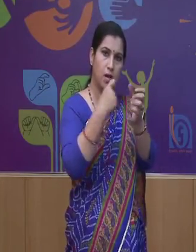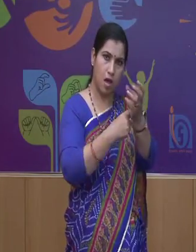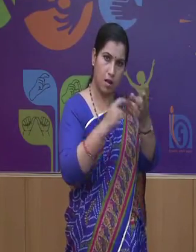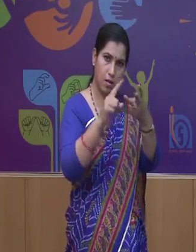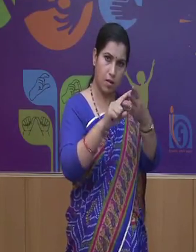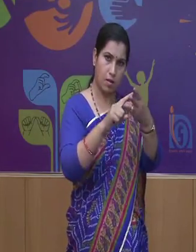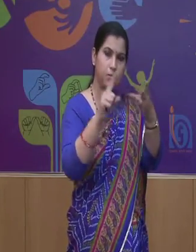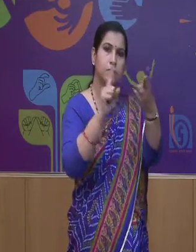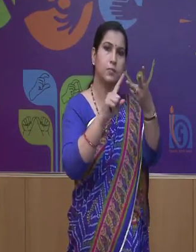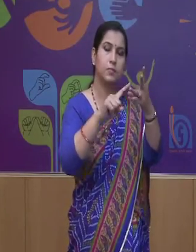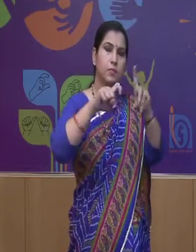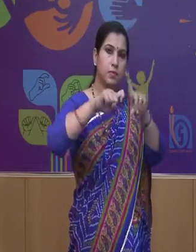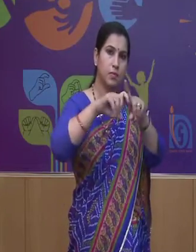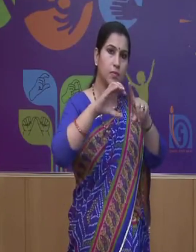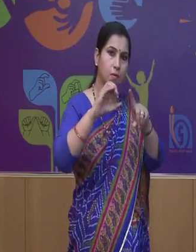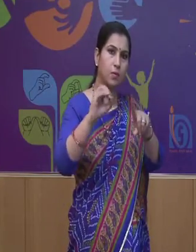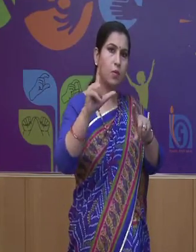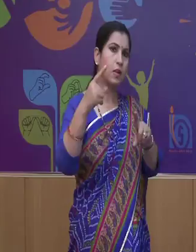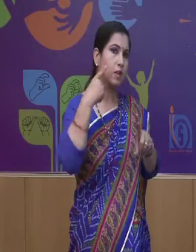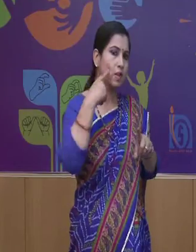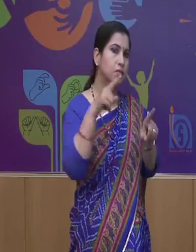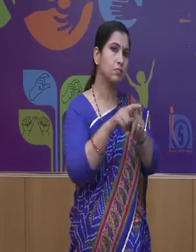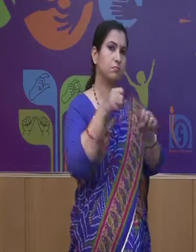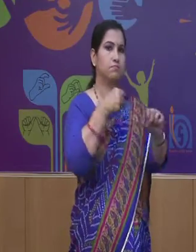and Cole revolt.